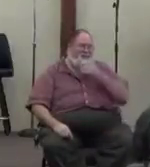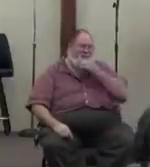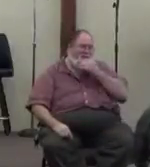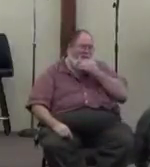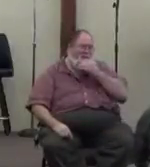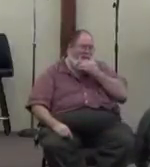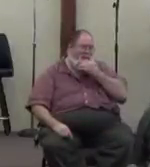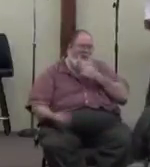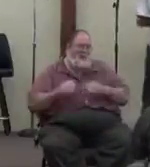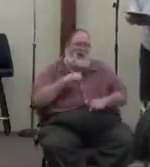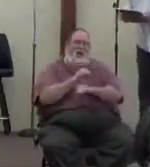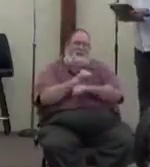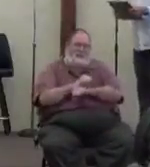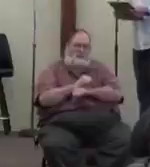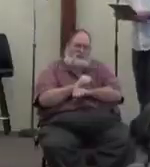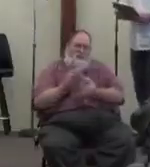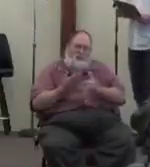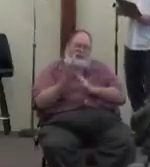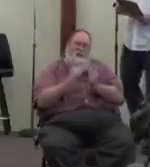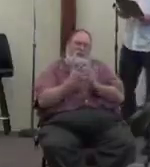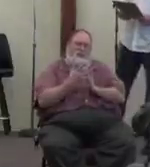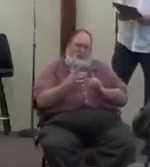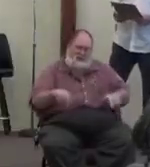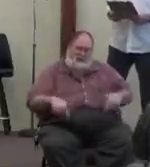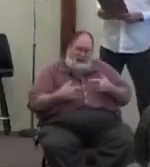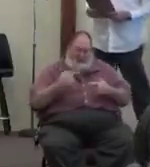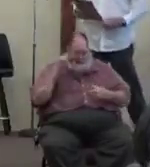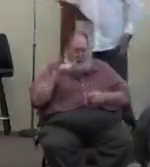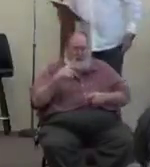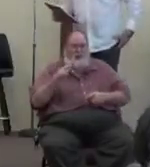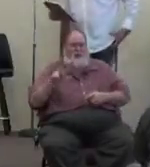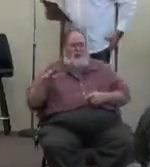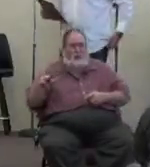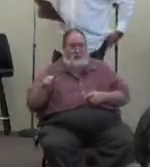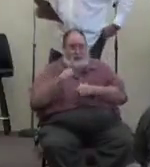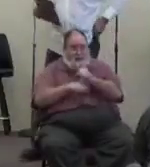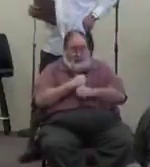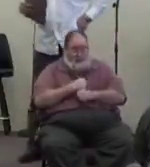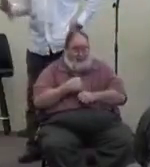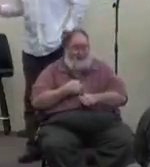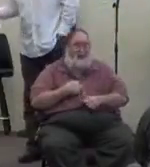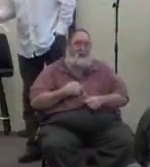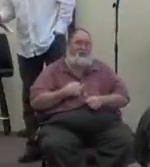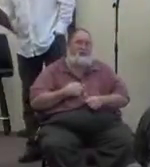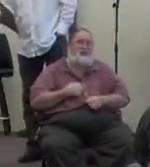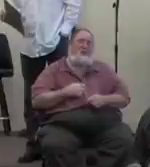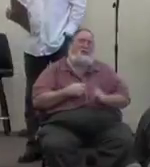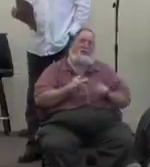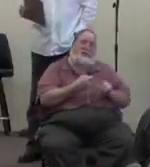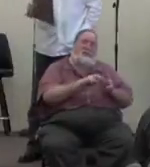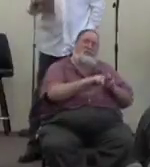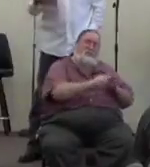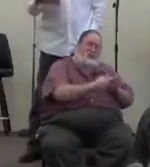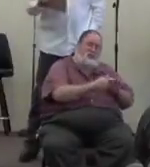We have worked through Jesus' life for 33 years. We've been from the beginning